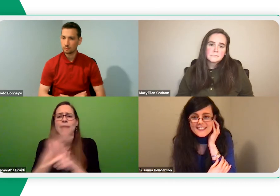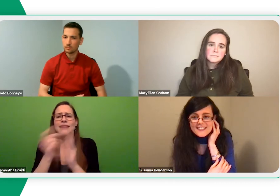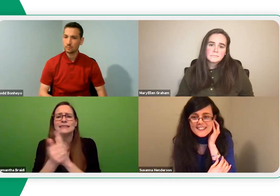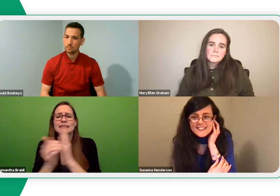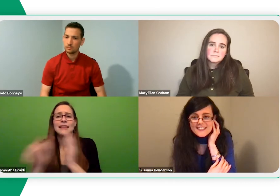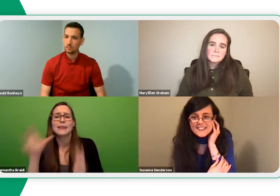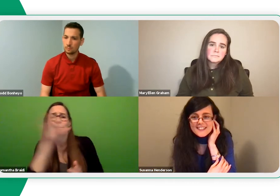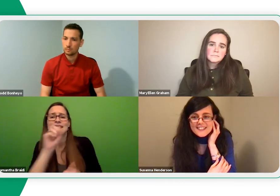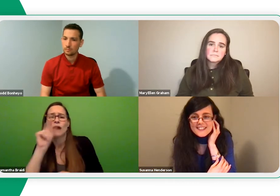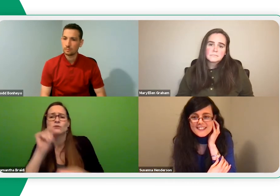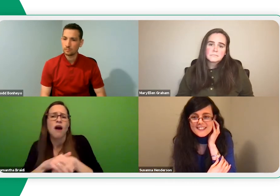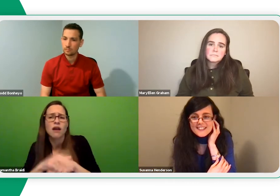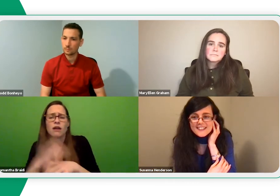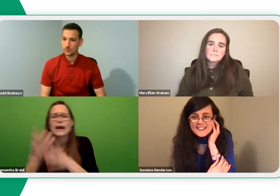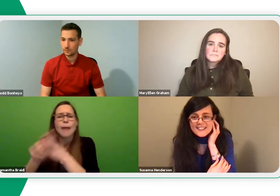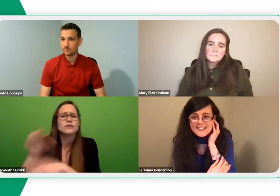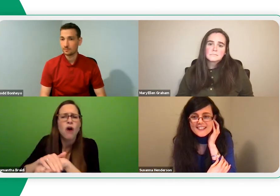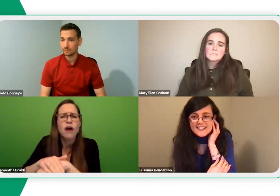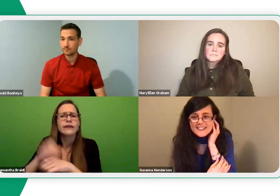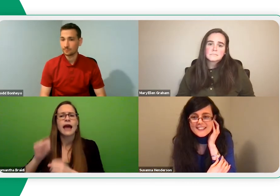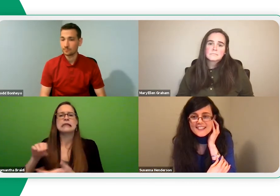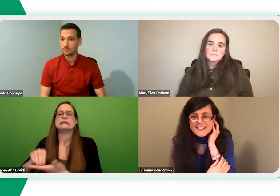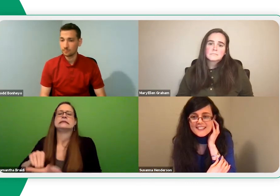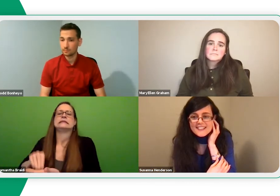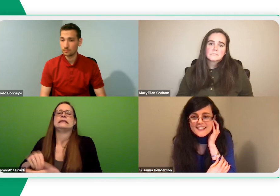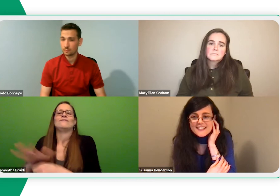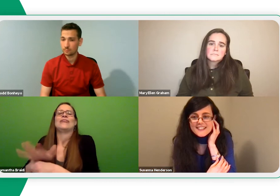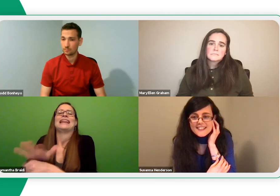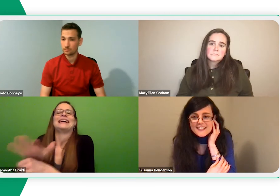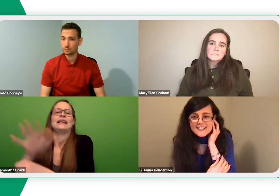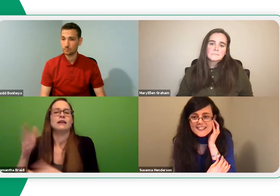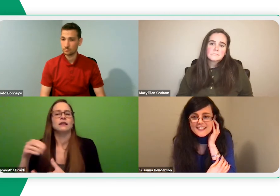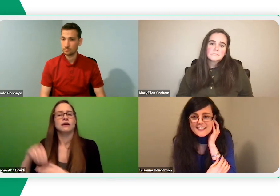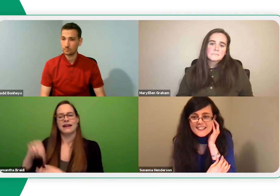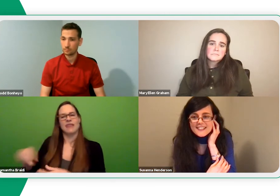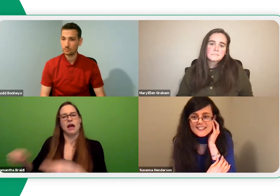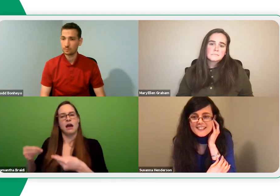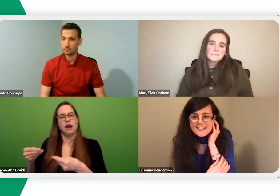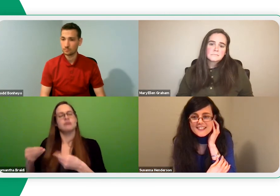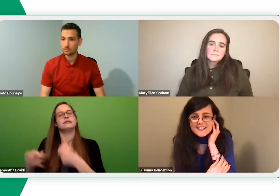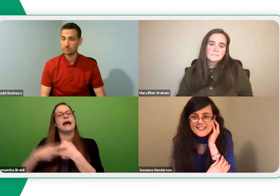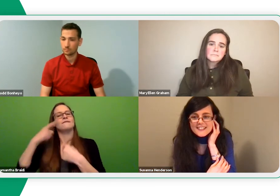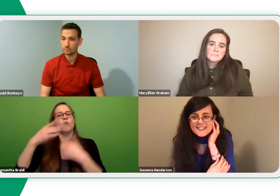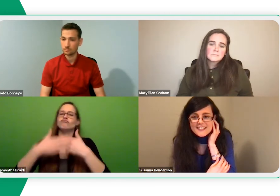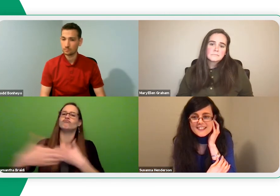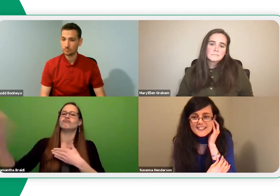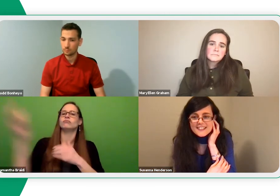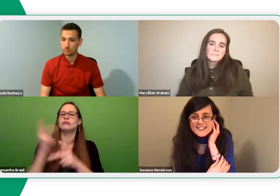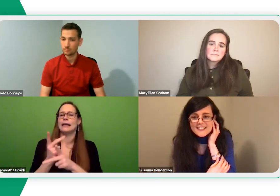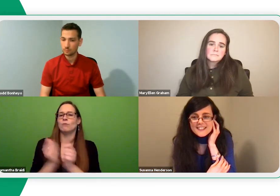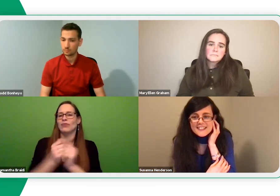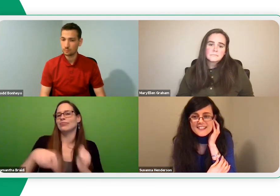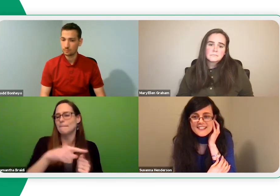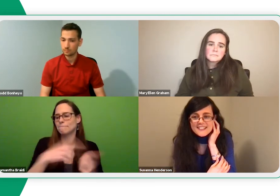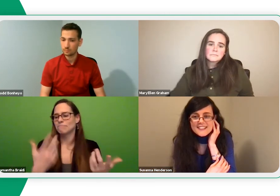doesn't have to be personal finance. I'm sure we can work it into something else like a math problem where we can fill in the